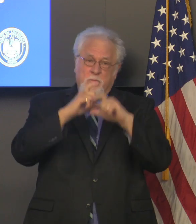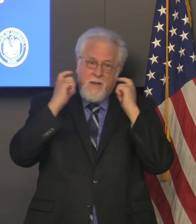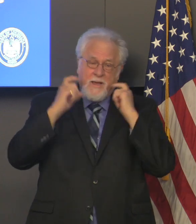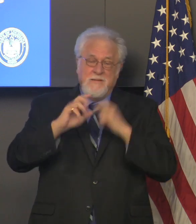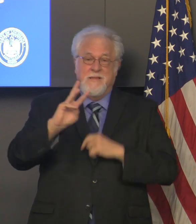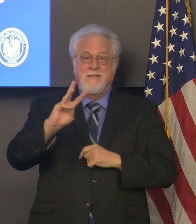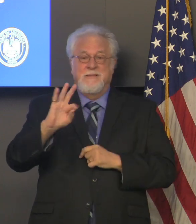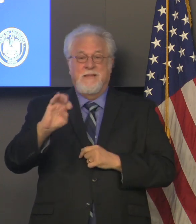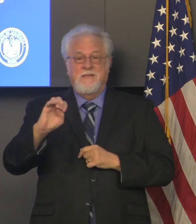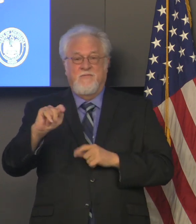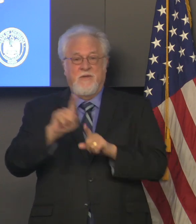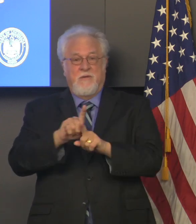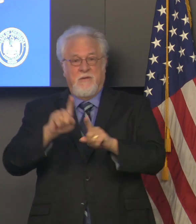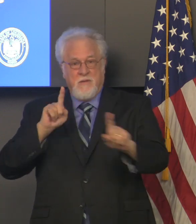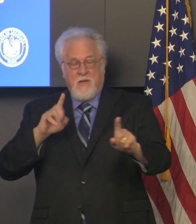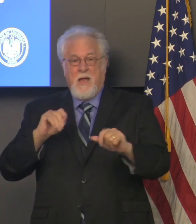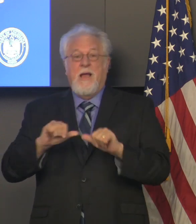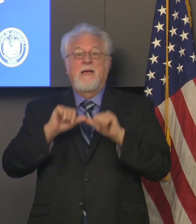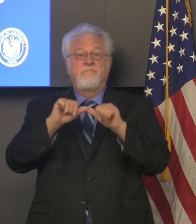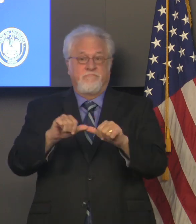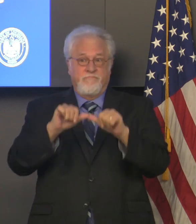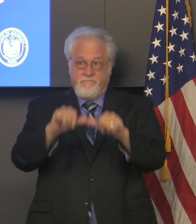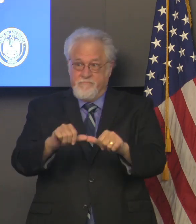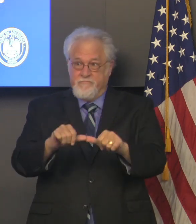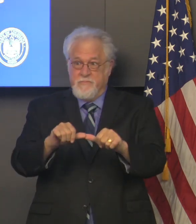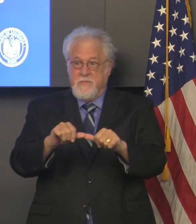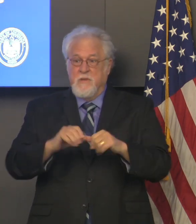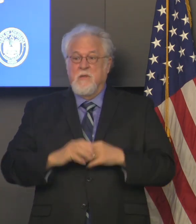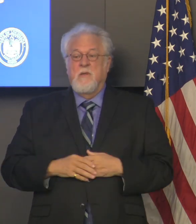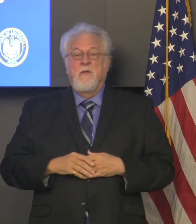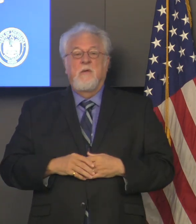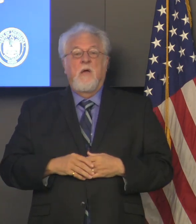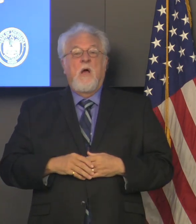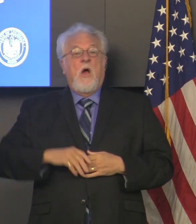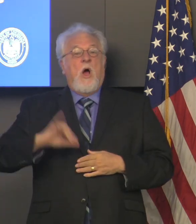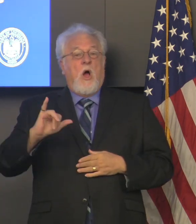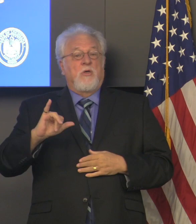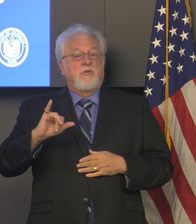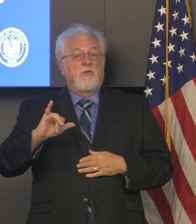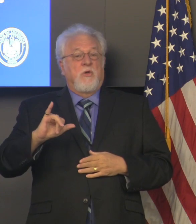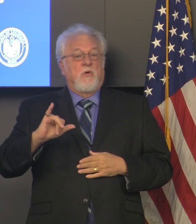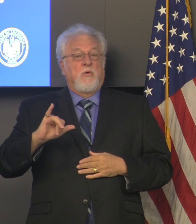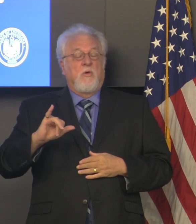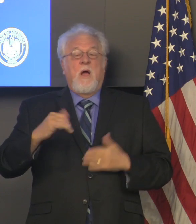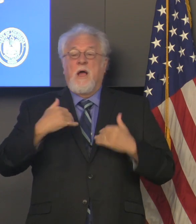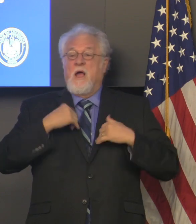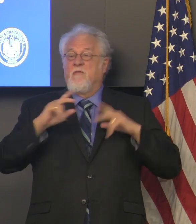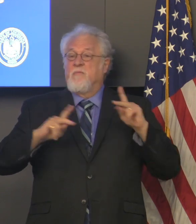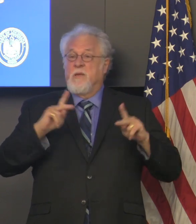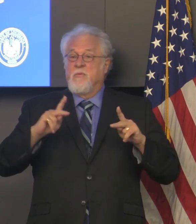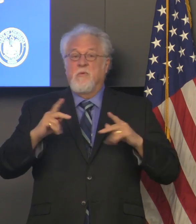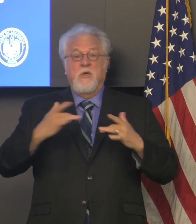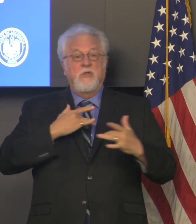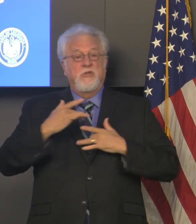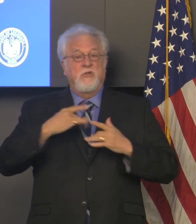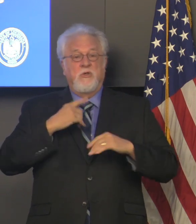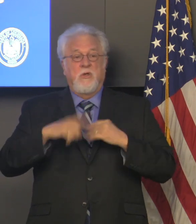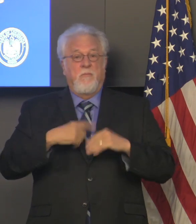apart, and we need to keep it up. I also know that there are individuals who are concerned